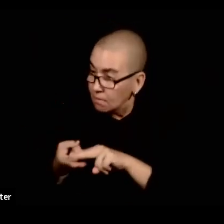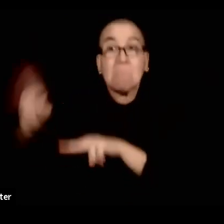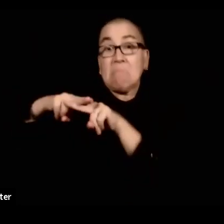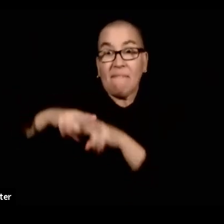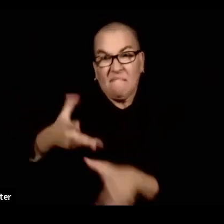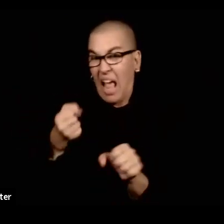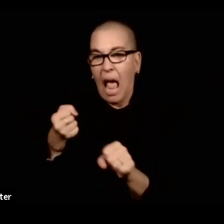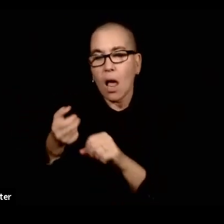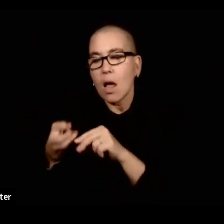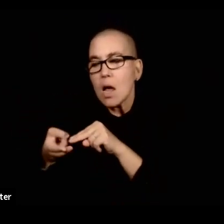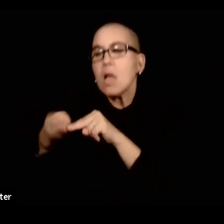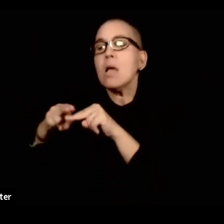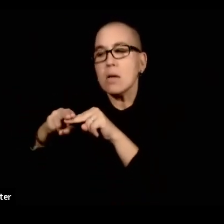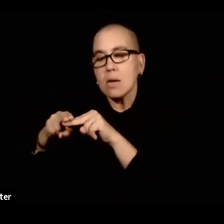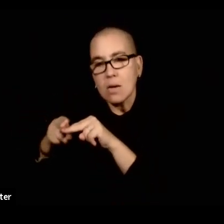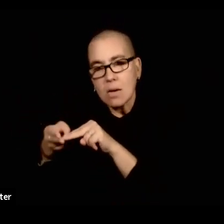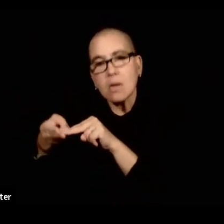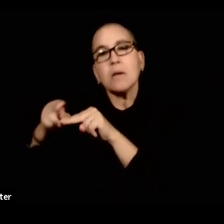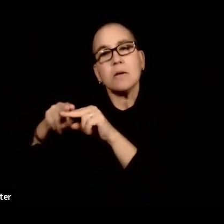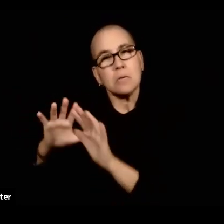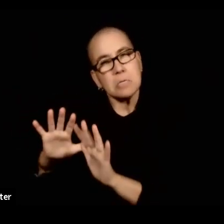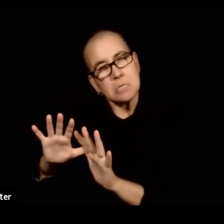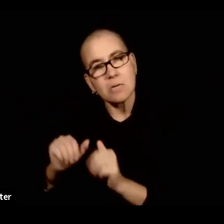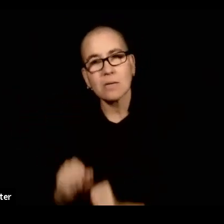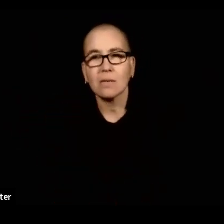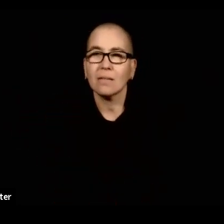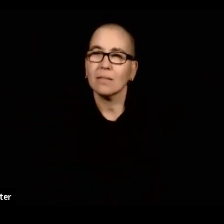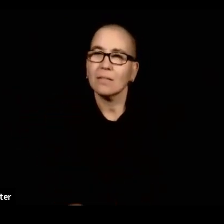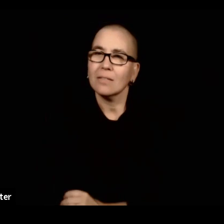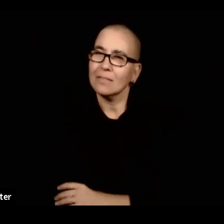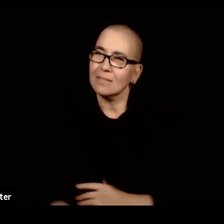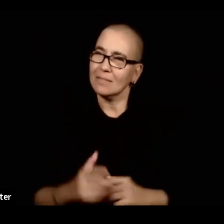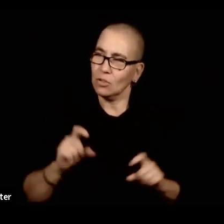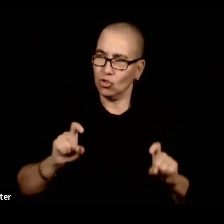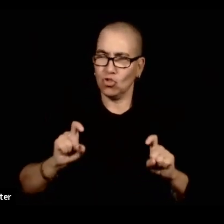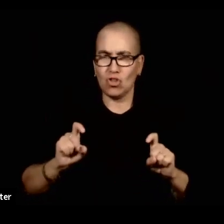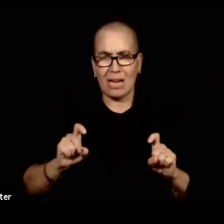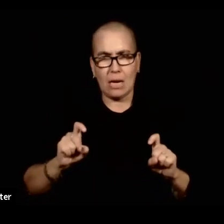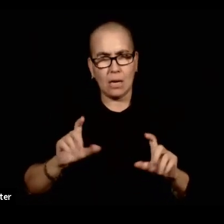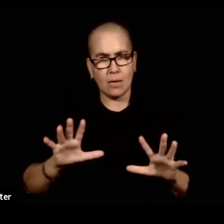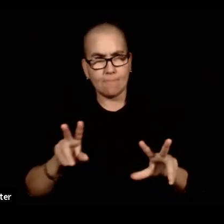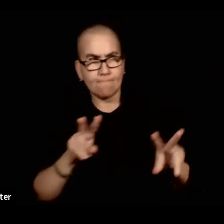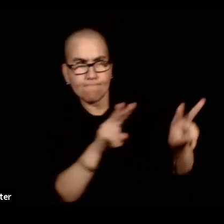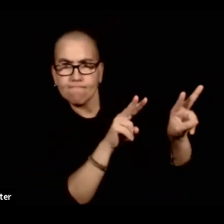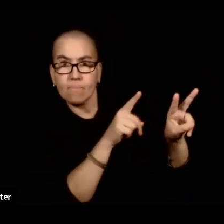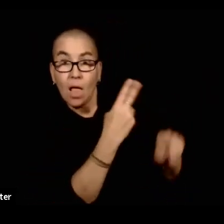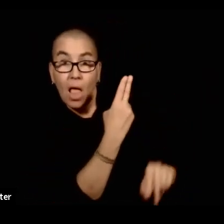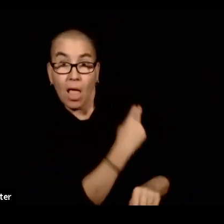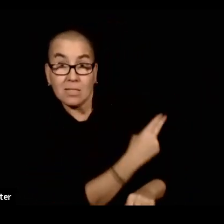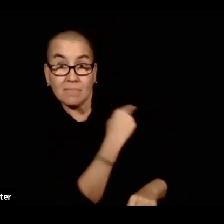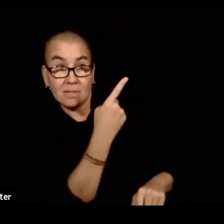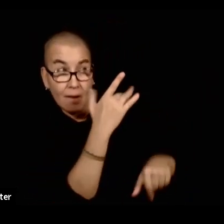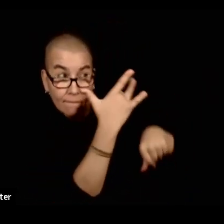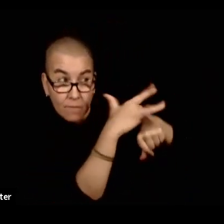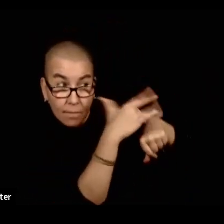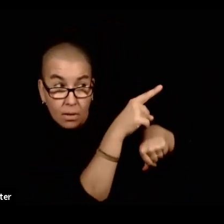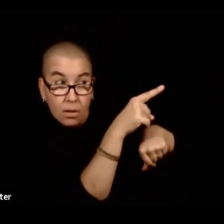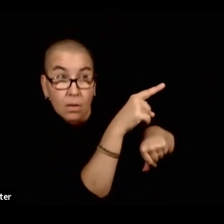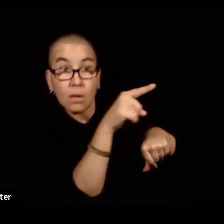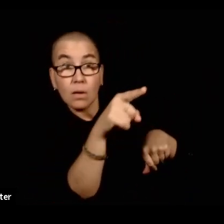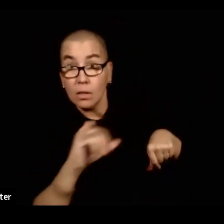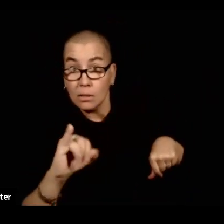the recommendation that we're hearing, is that we should be closing things down. And we don't necessarily want to do that for so many reasons, but